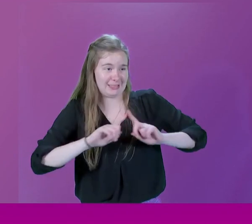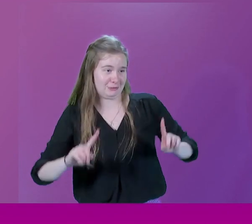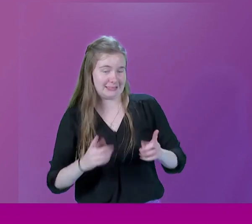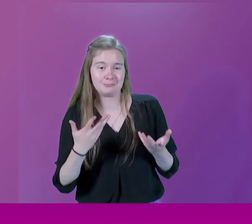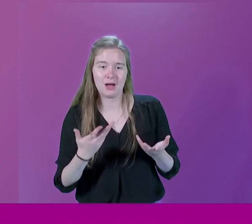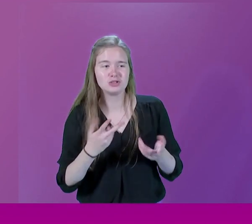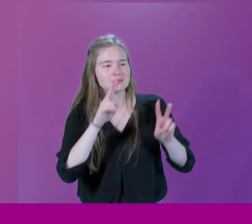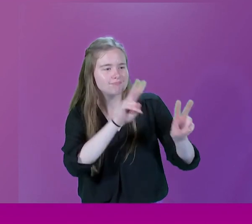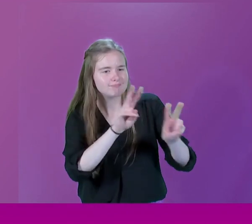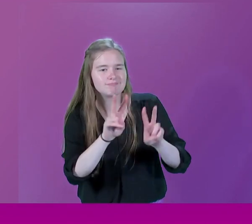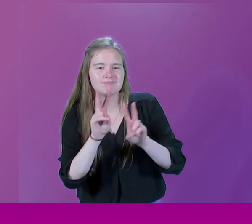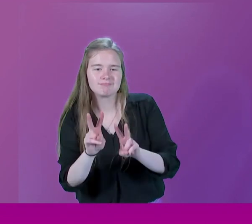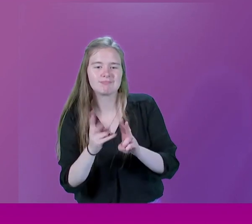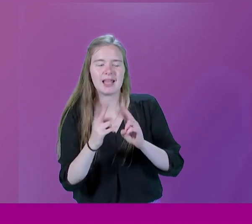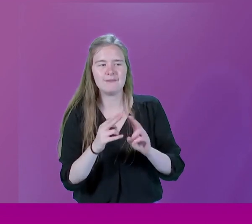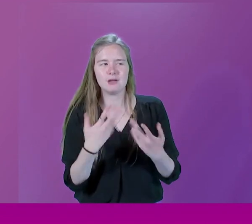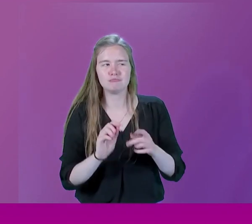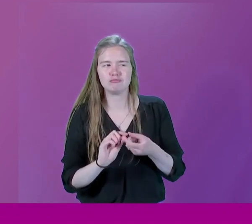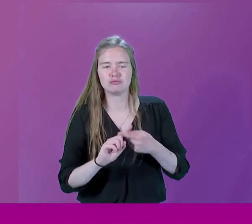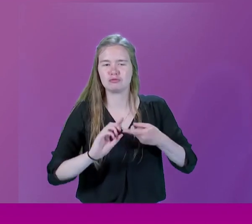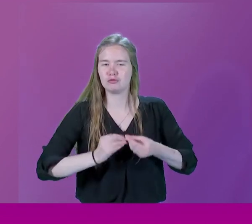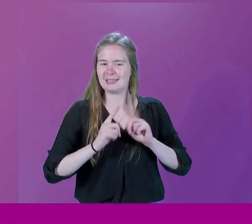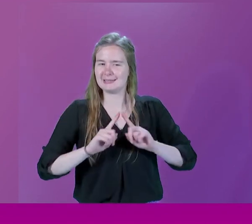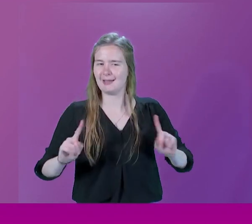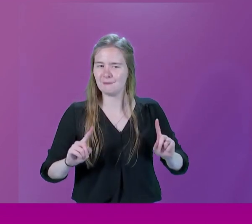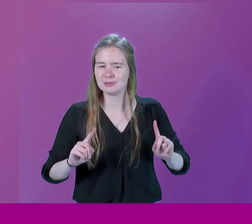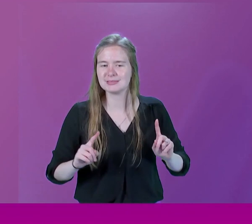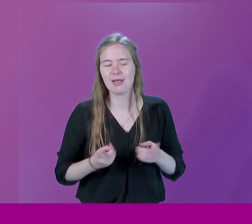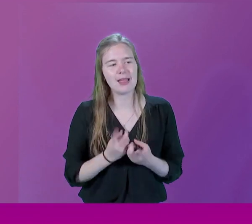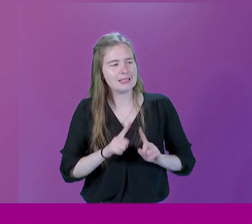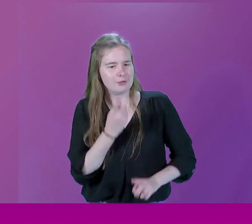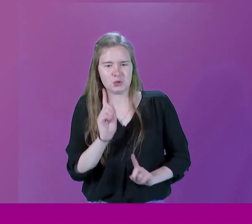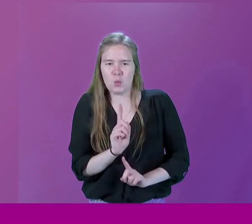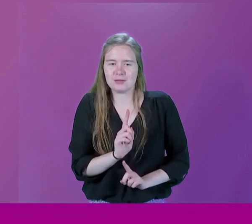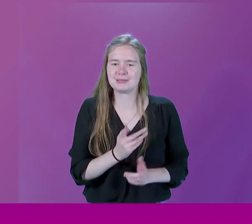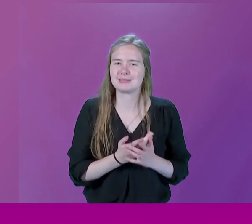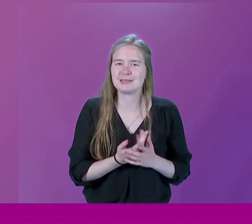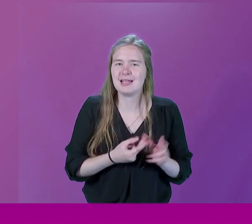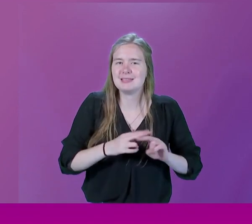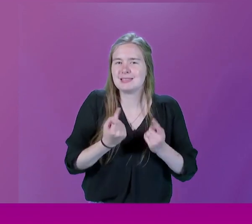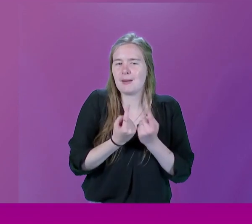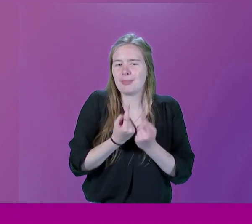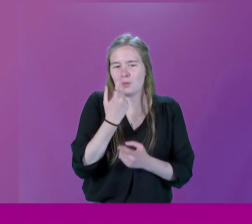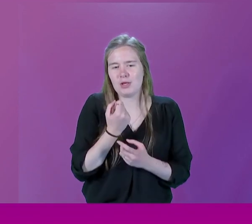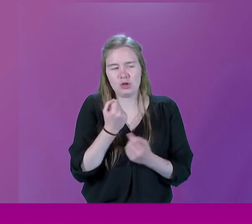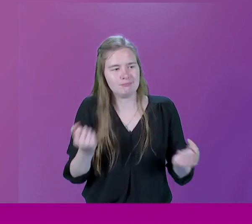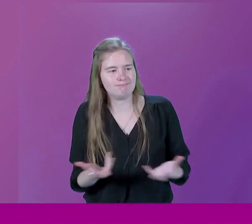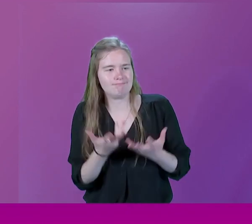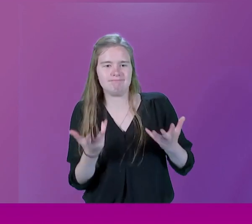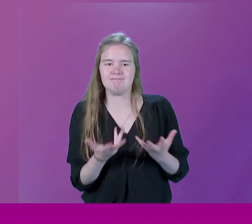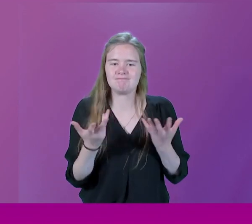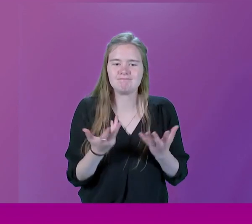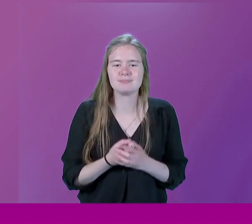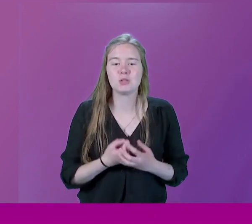you, but just observe if it does and what that difference might be, and is it something that we can cultivate?